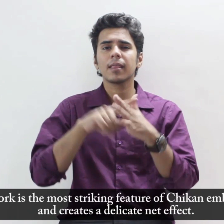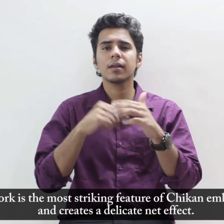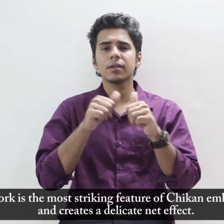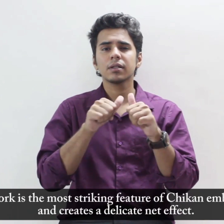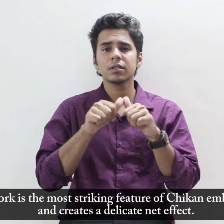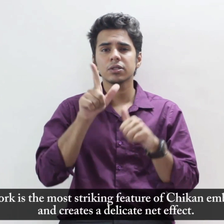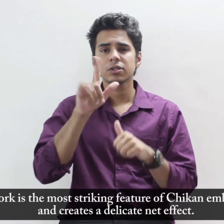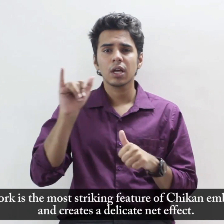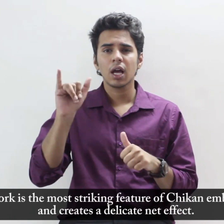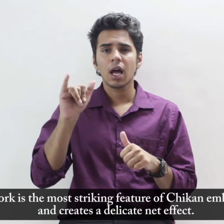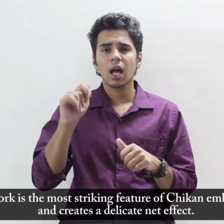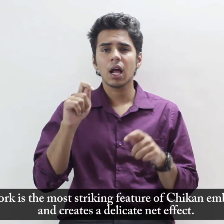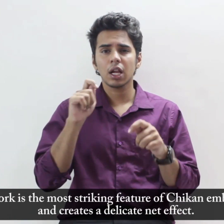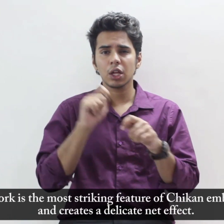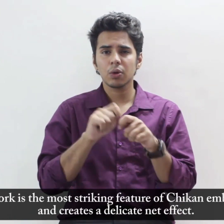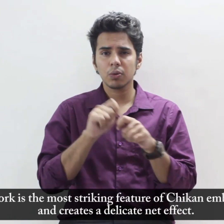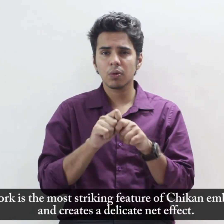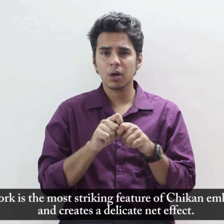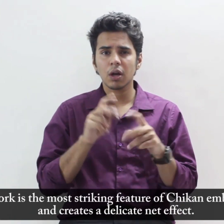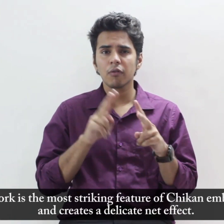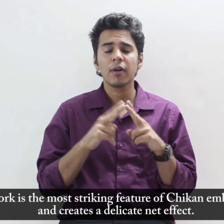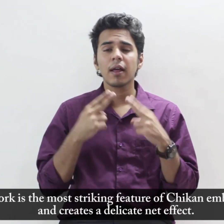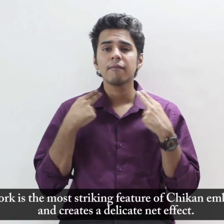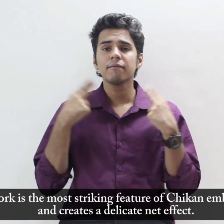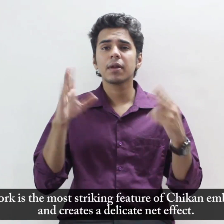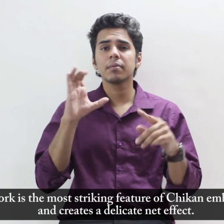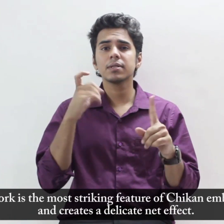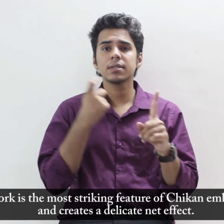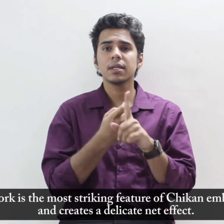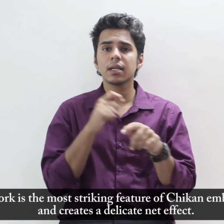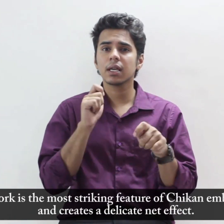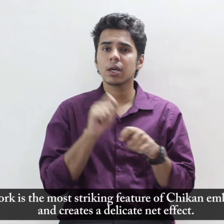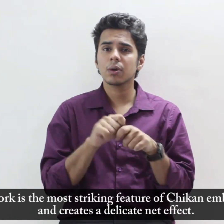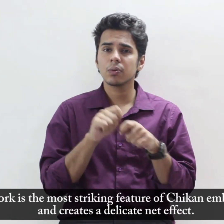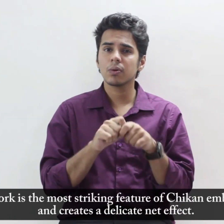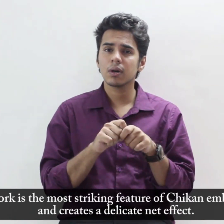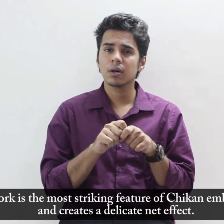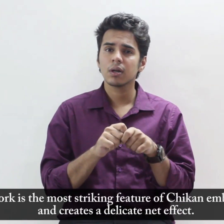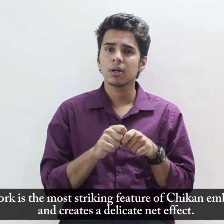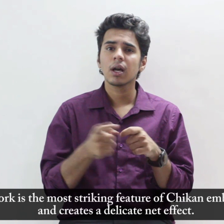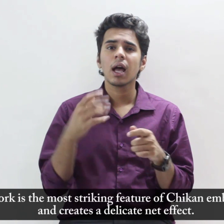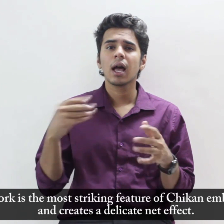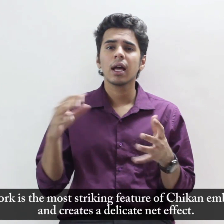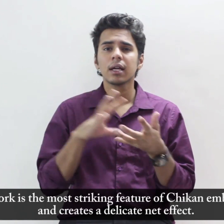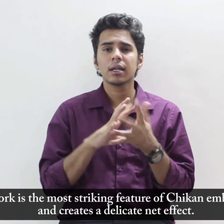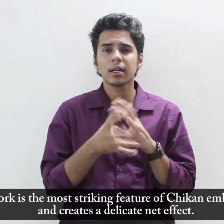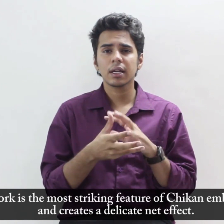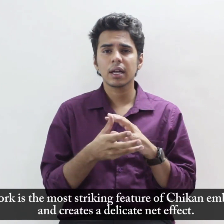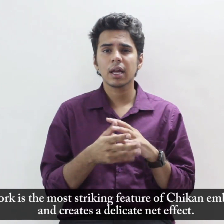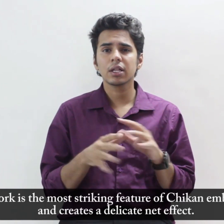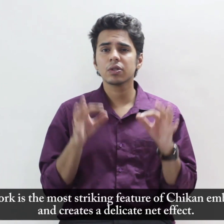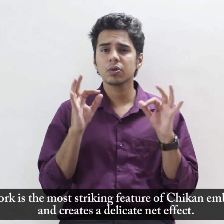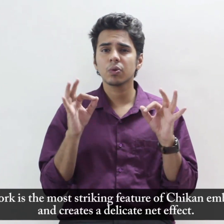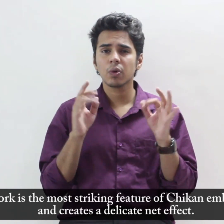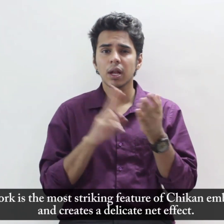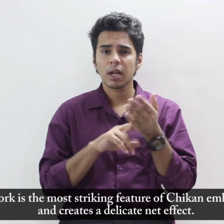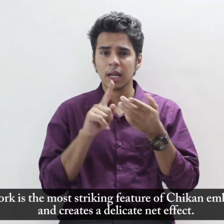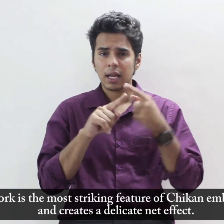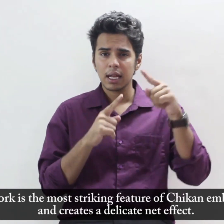Jali is work. Jali work is the most striking feature of chicken embroidery and creates a delicate net